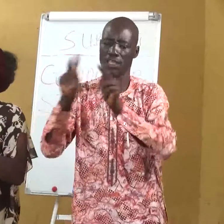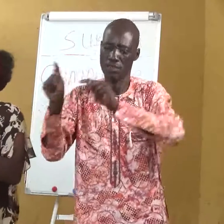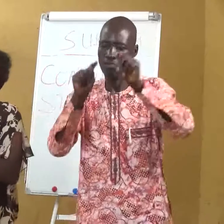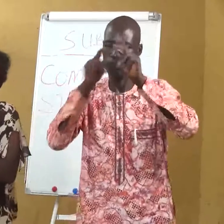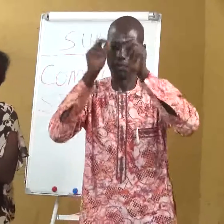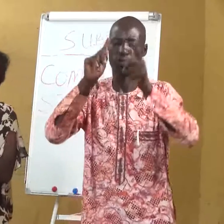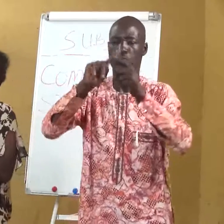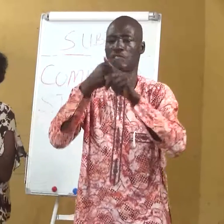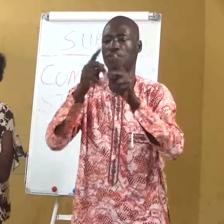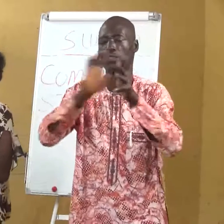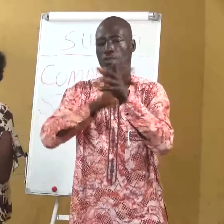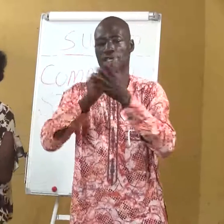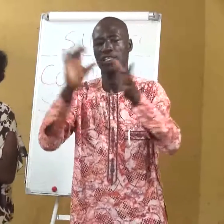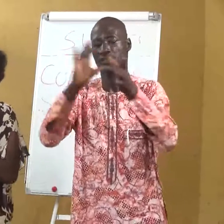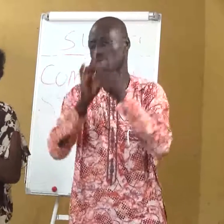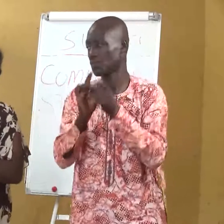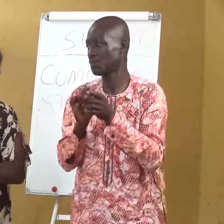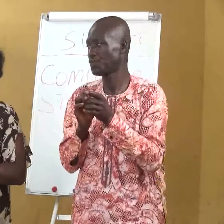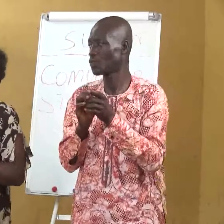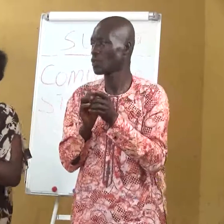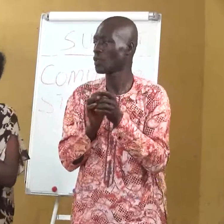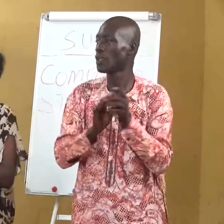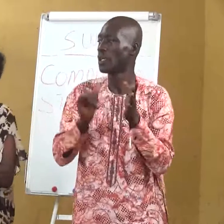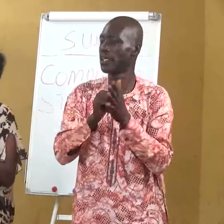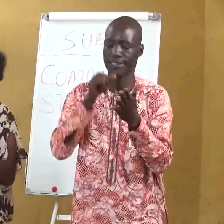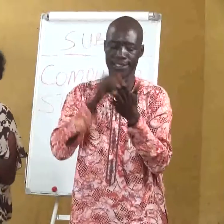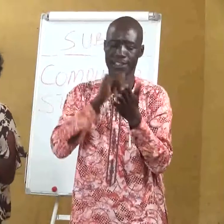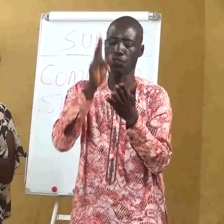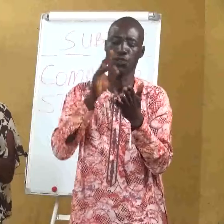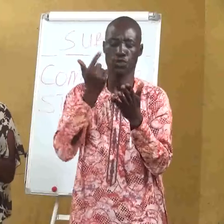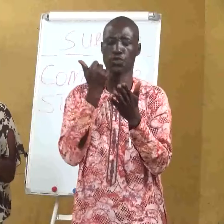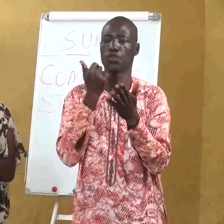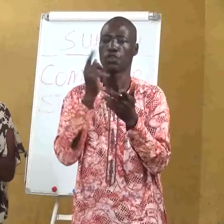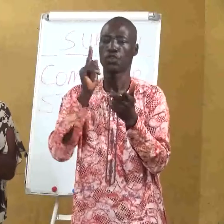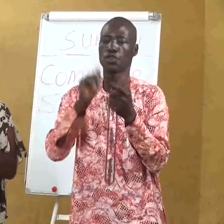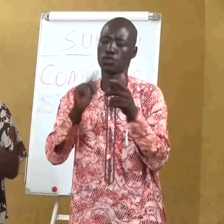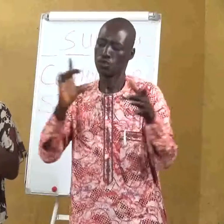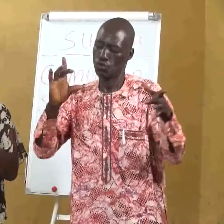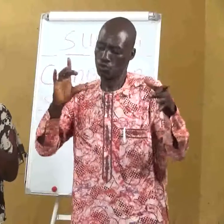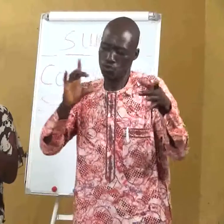RJ45 are used in networking, as I've said, to connect, and